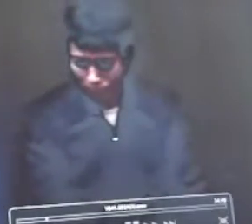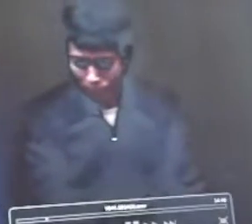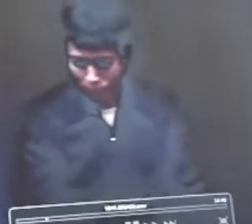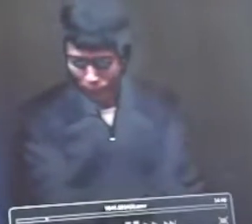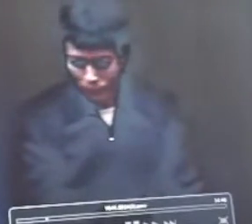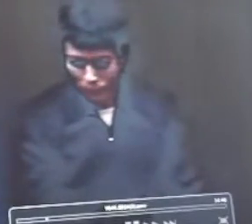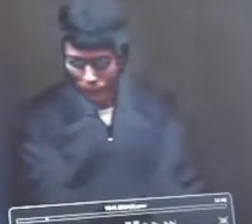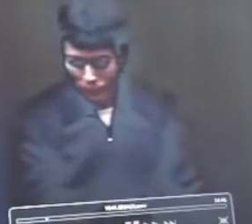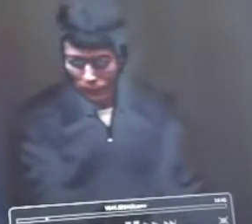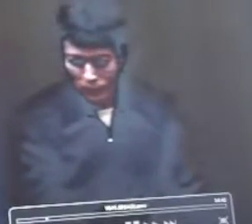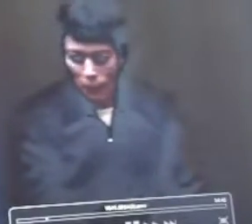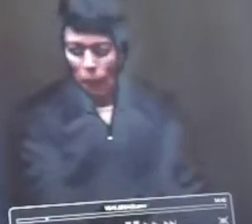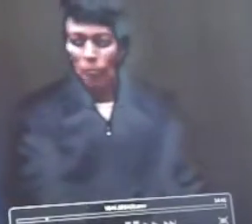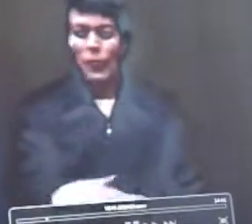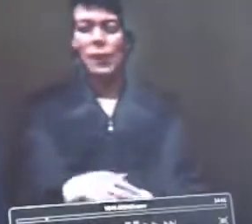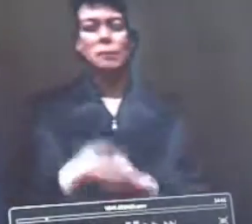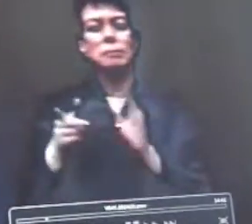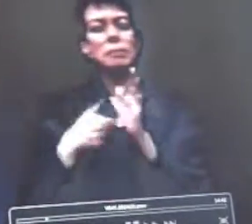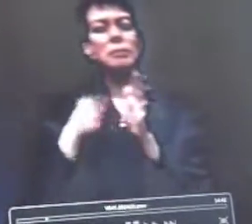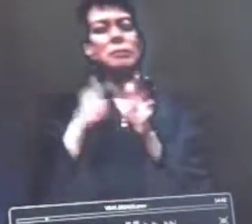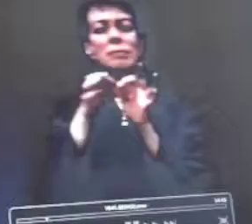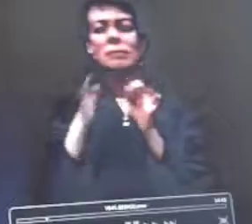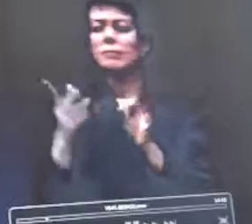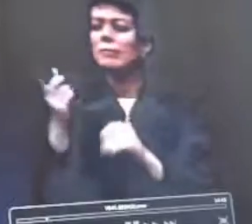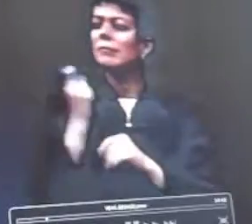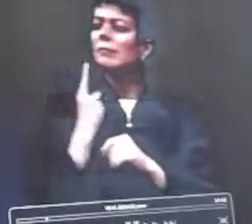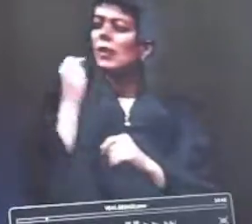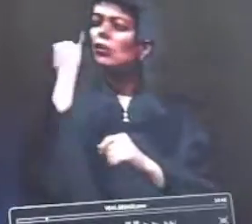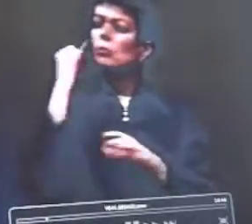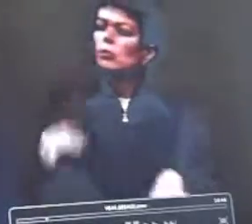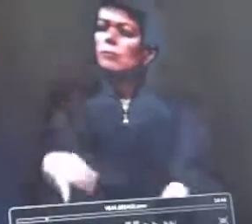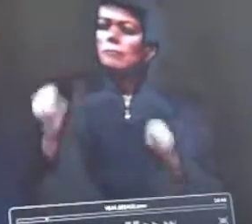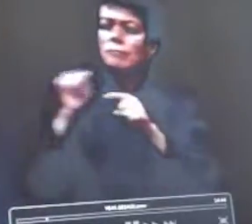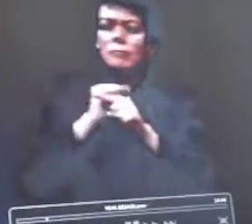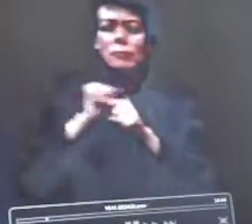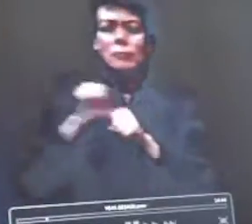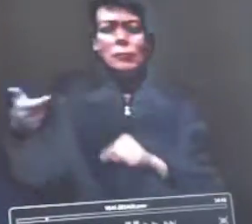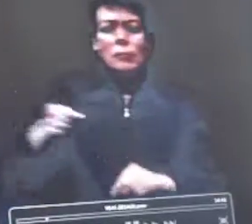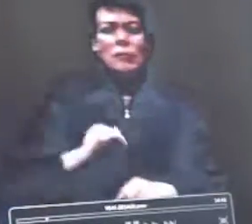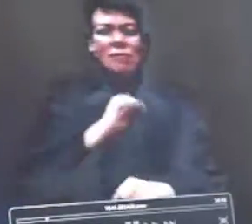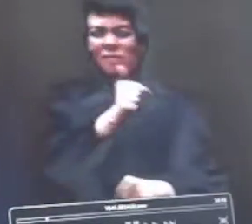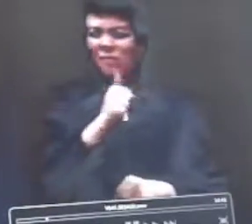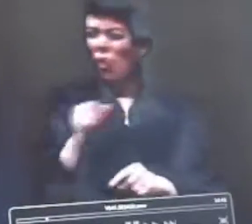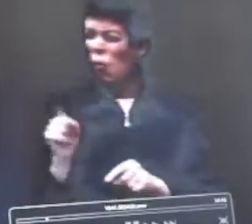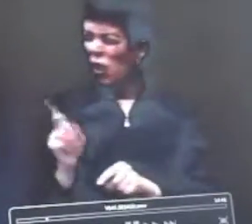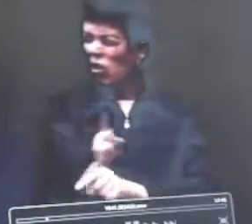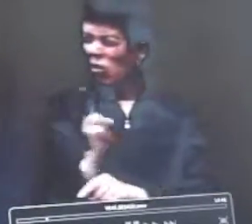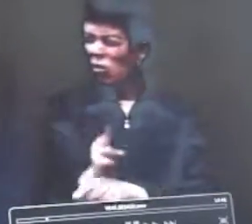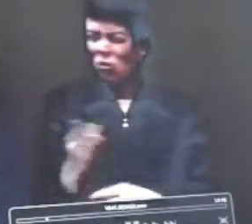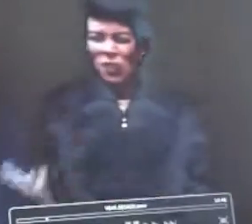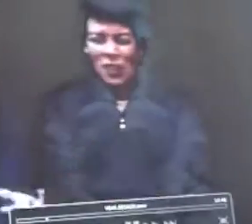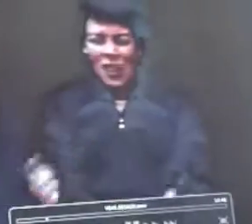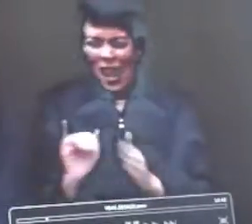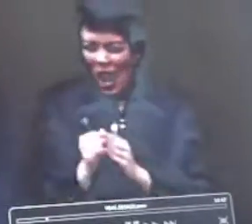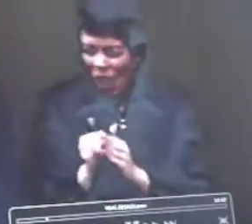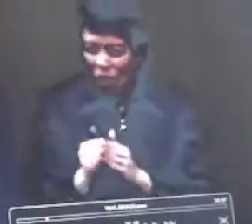It's a variety of responses. Some interpreters have asked me, suppose I take consecutive interpreting,